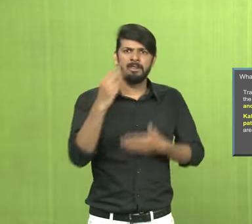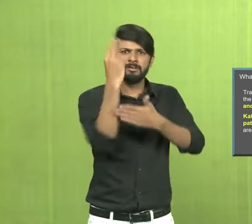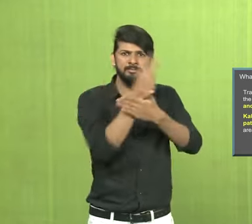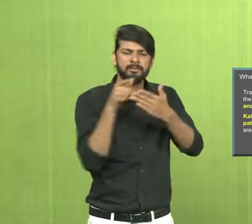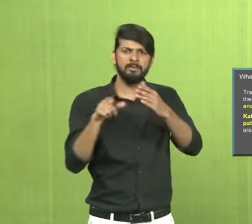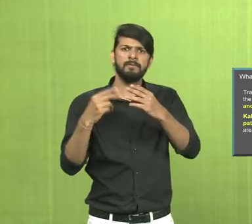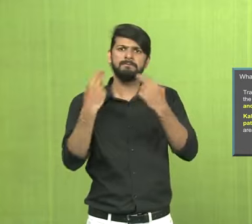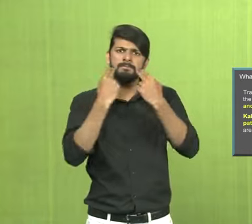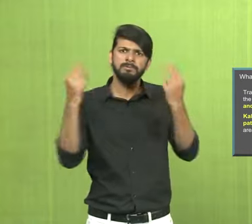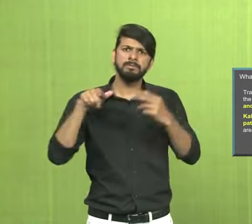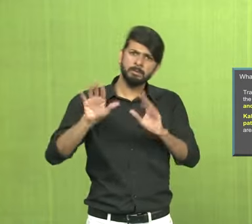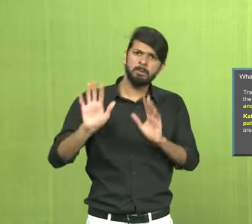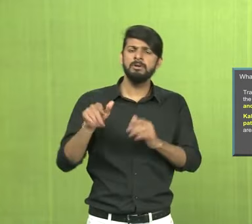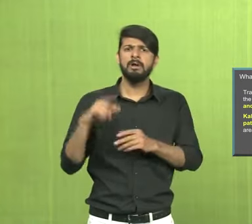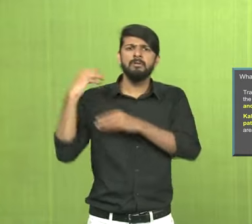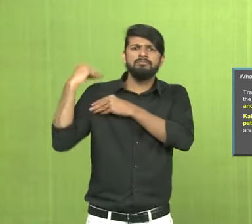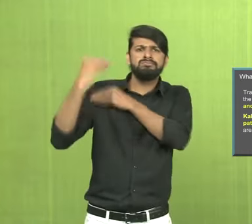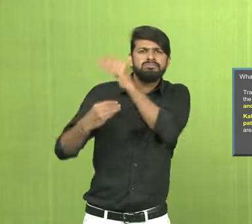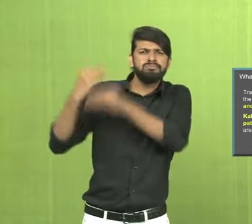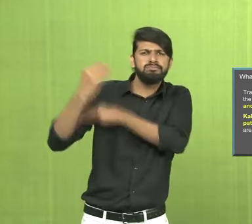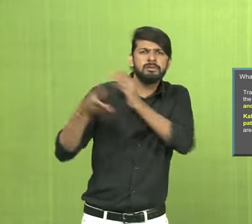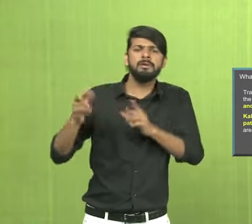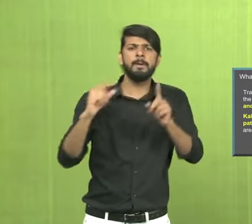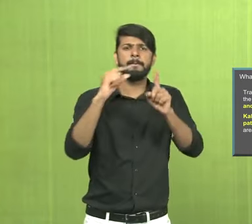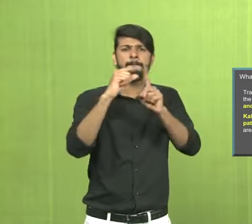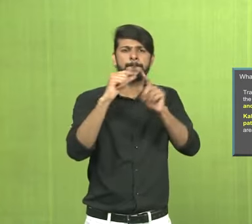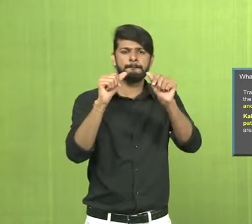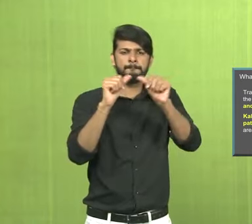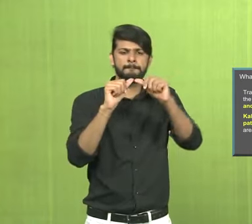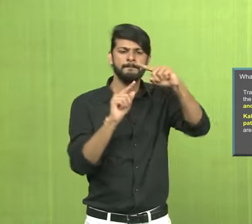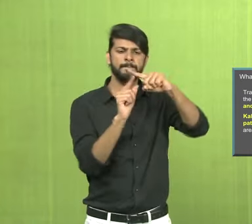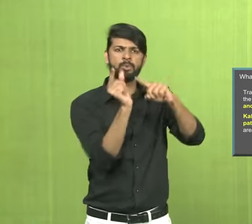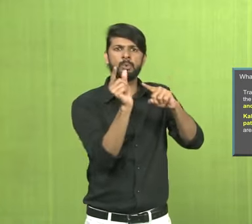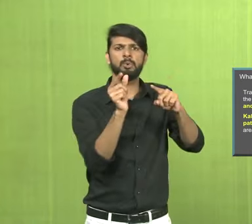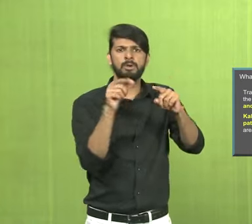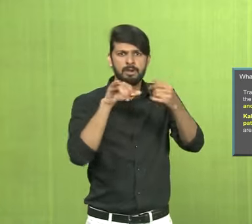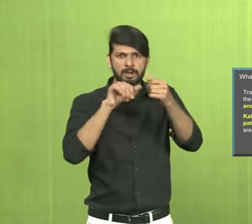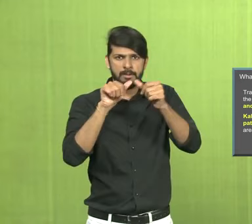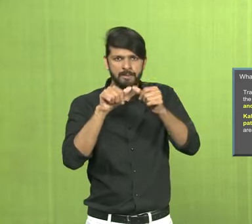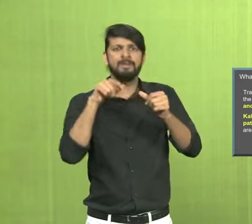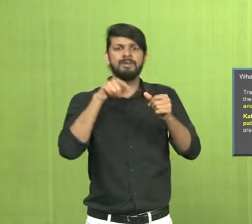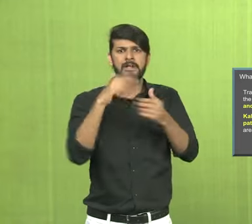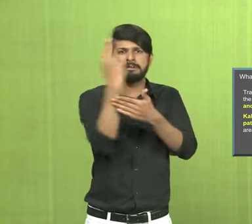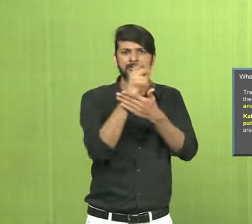This artwork is from West Bengal and is the work of the traditional Patua painters